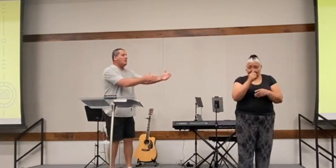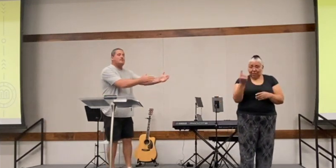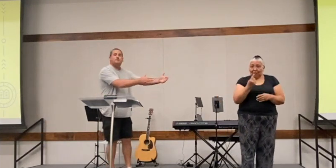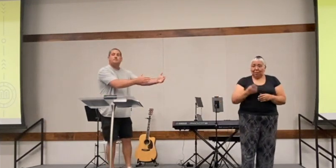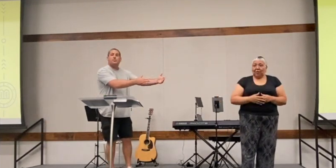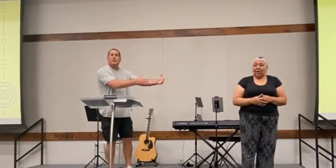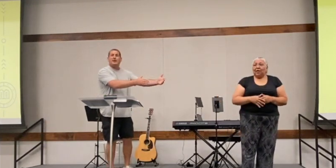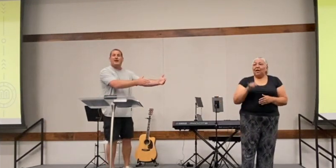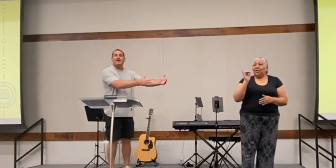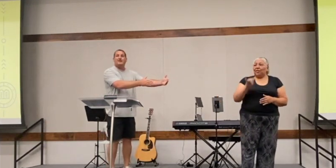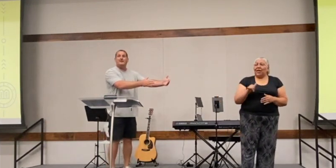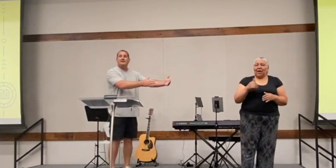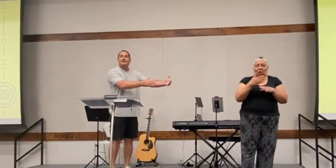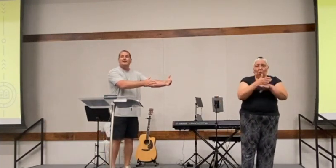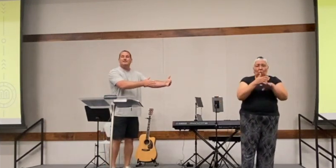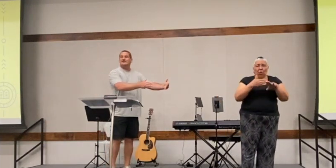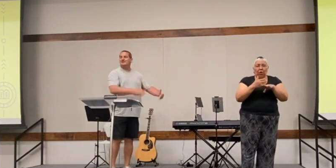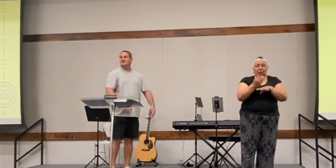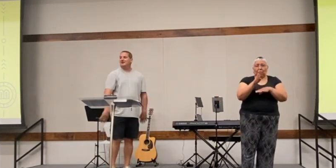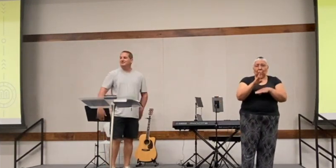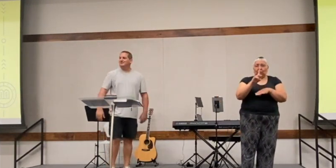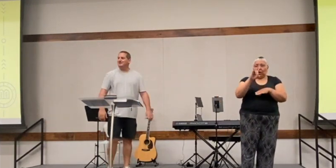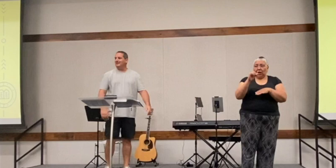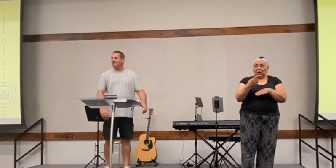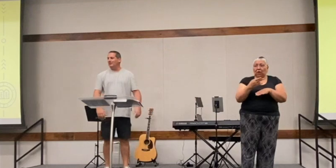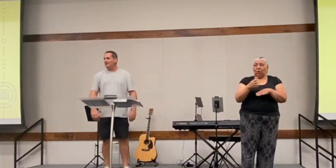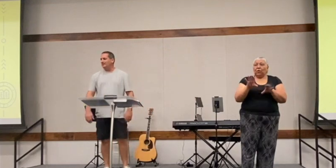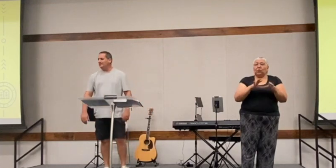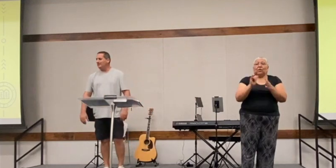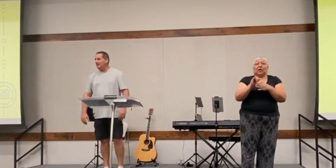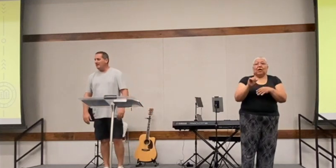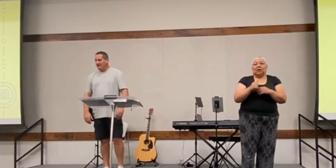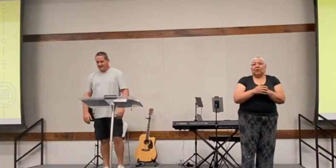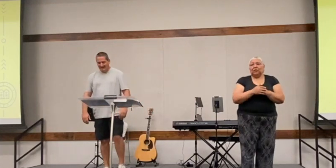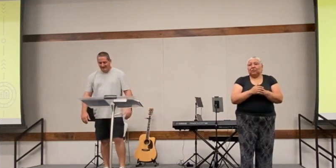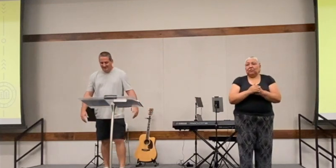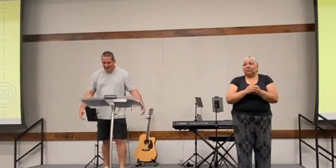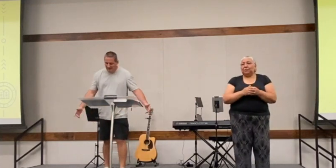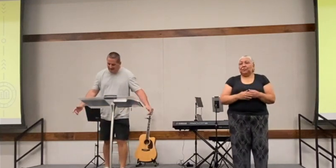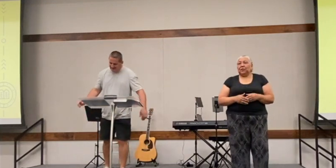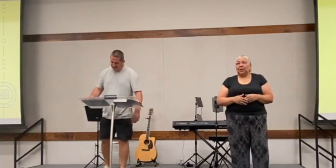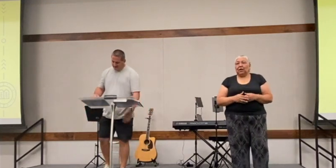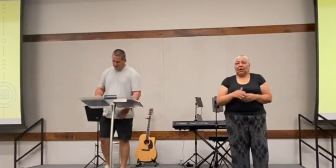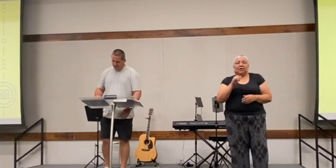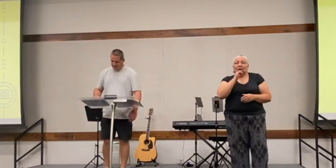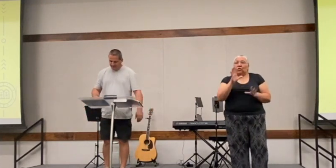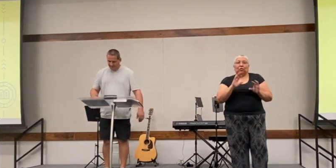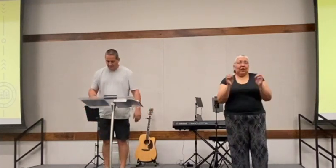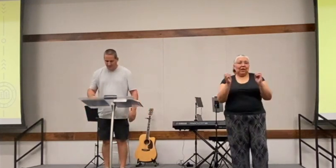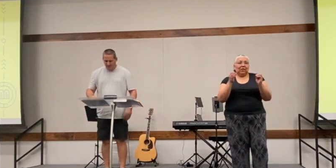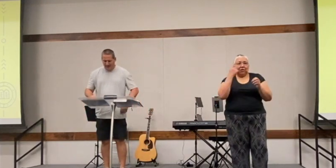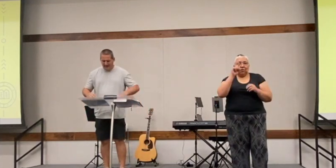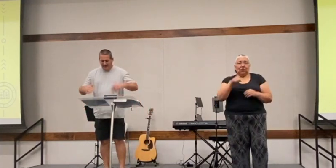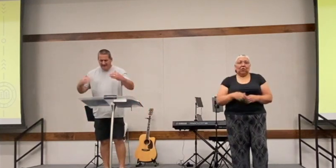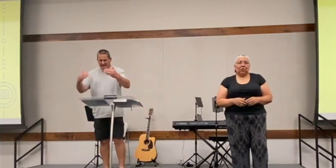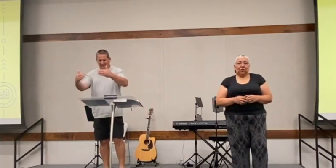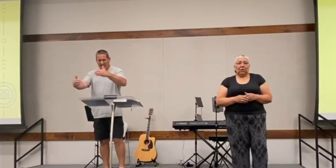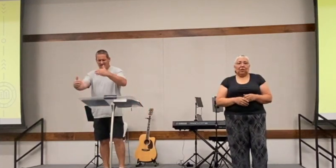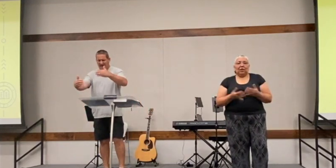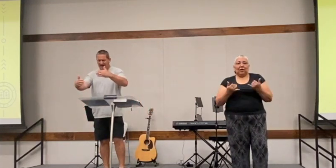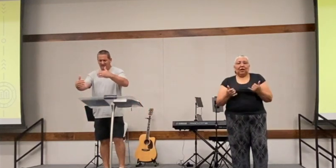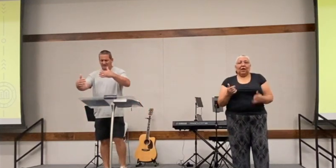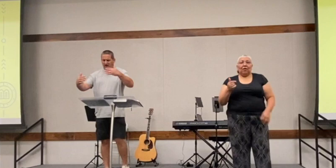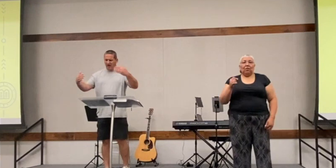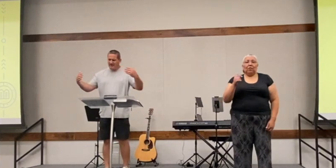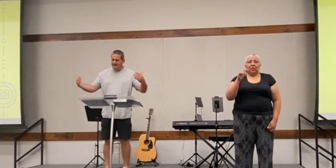That wooden Buddha is going to do absolutely nothing. It's not going to do anything for you. Right? These